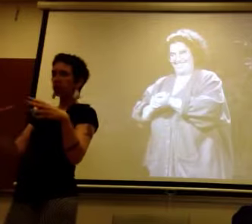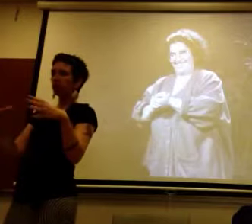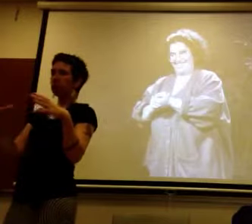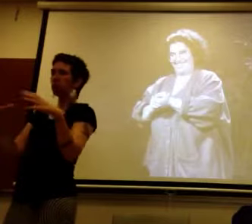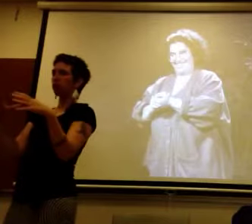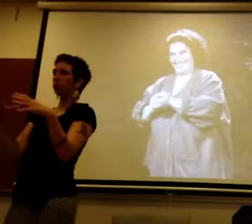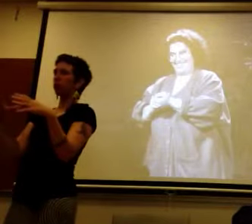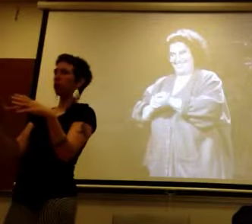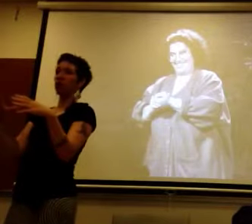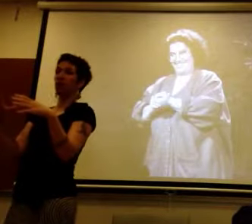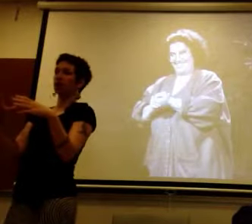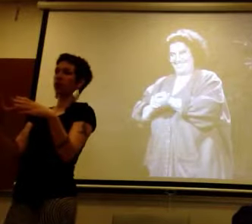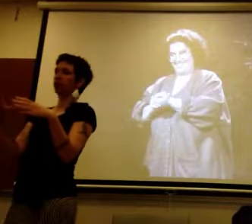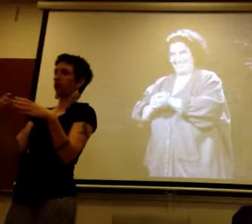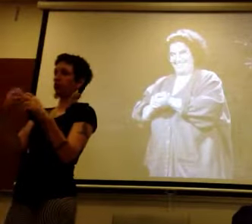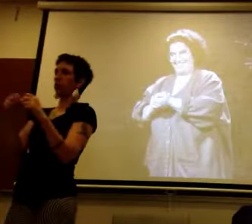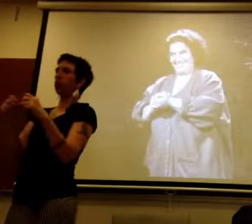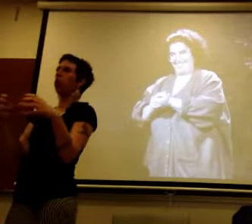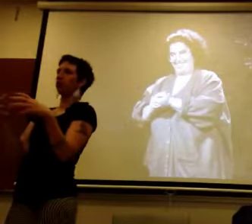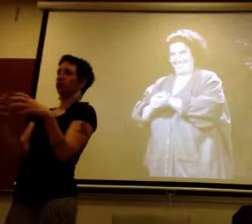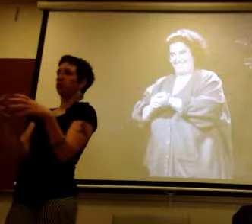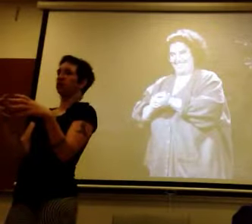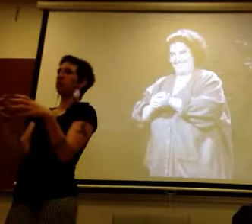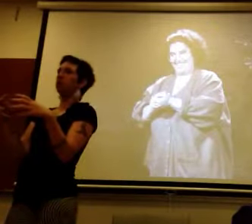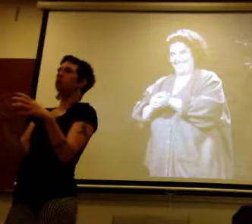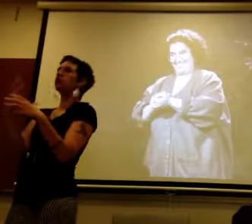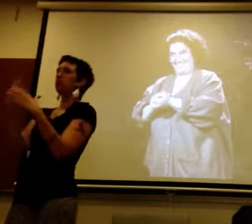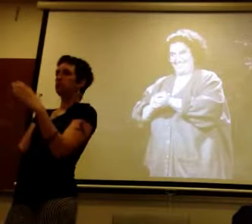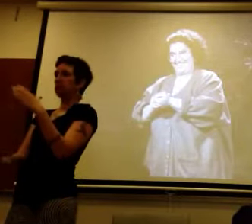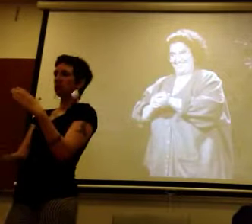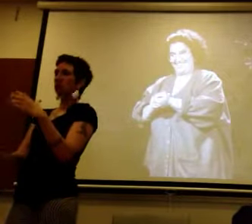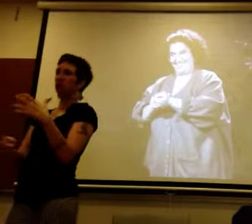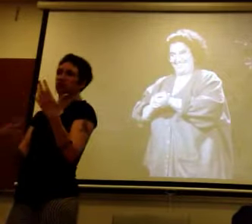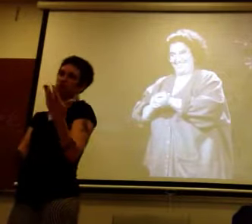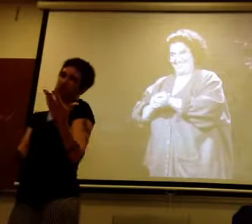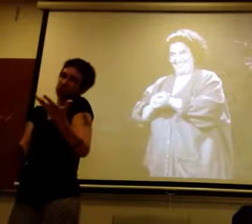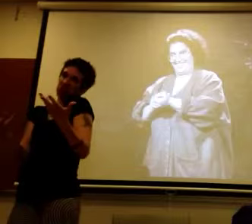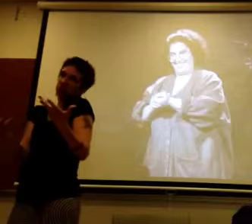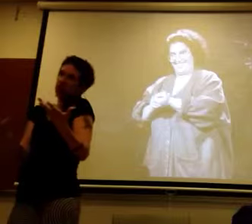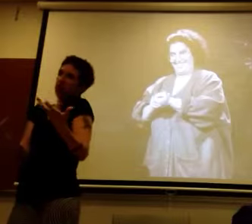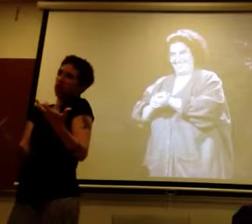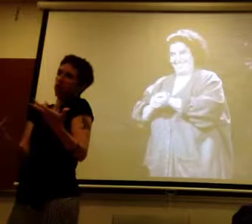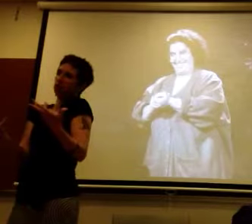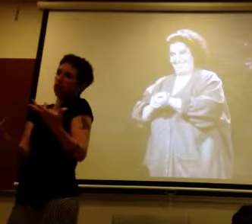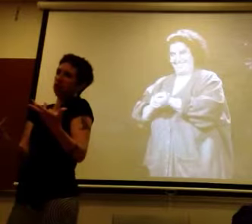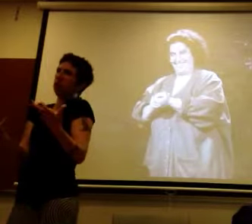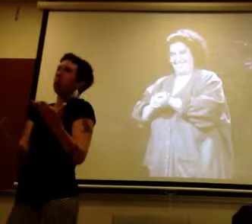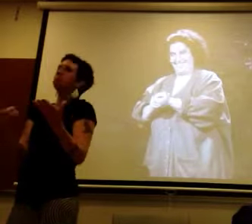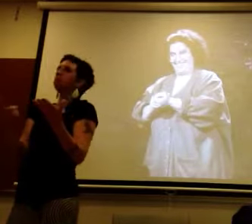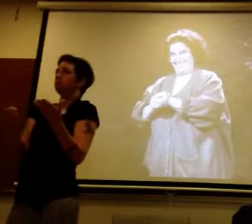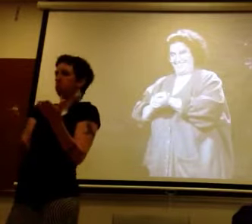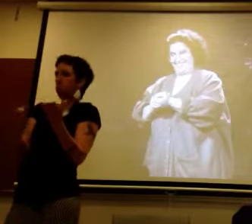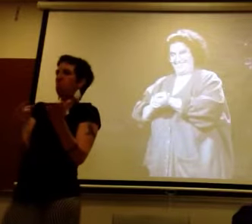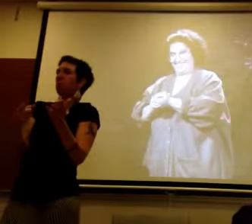in both, and I don't know if you can remember, but one of the things that you omitted, which She said I like think they it's warranted. identify them and then